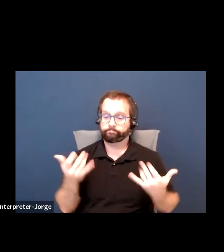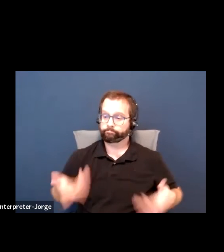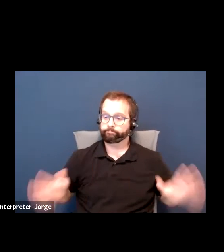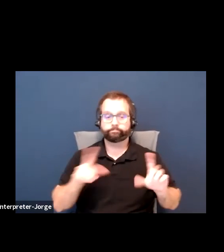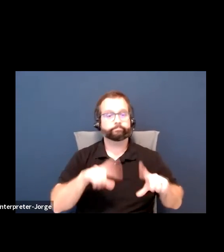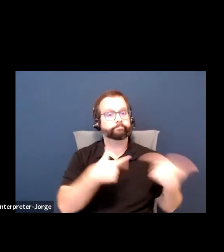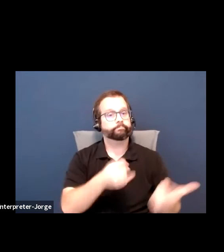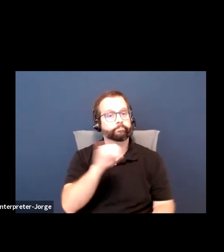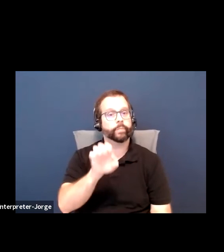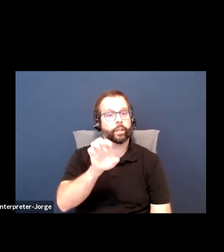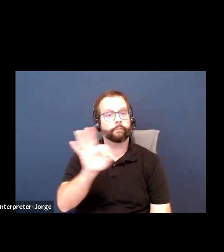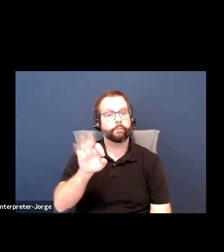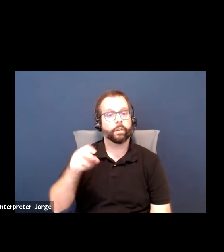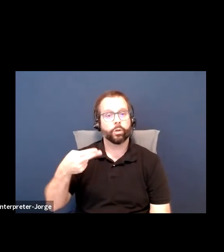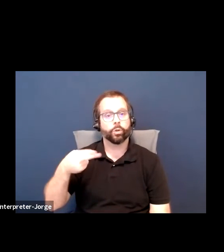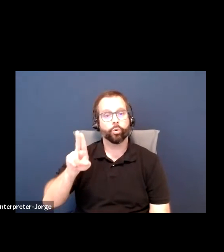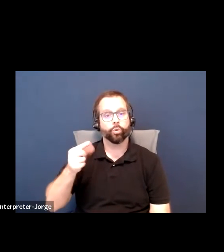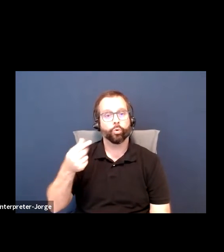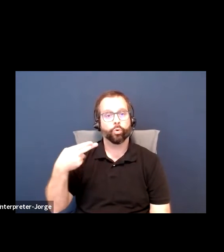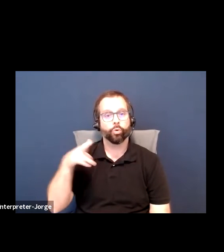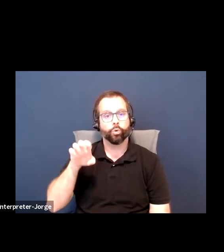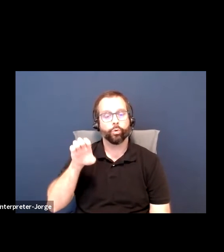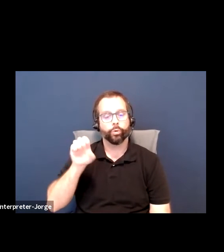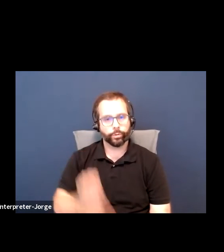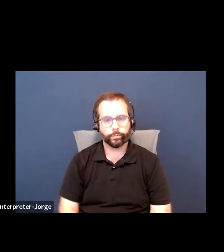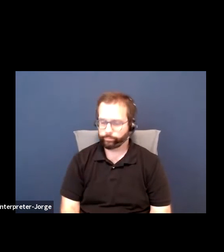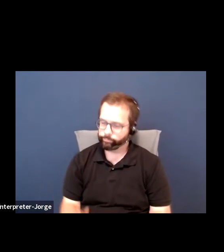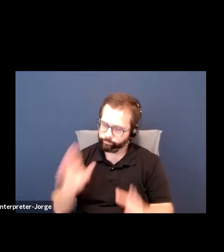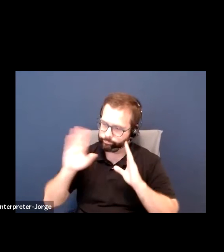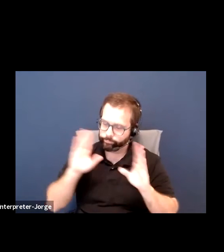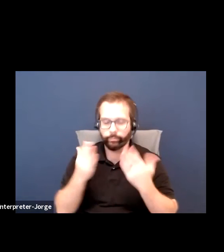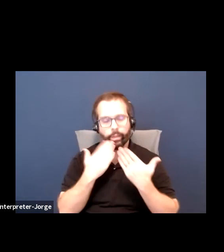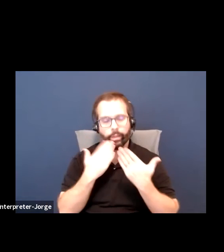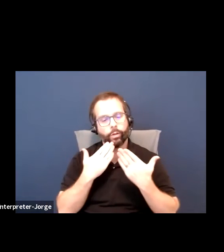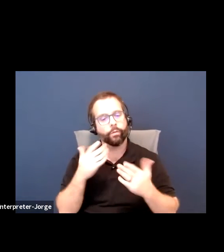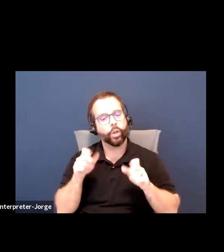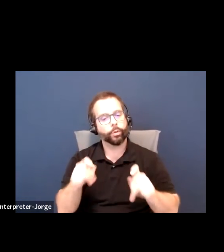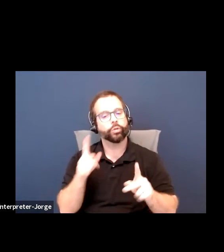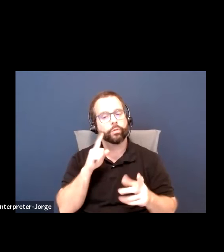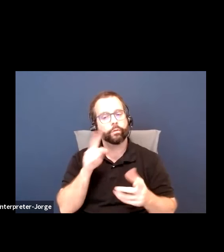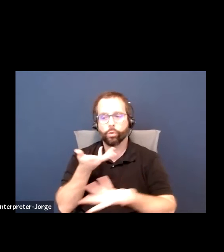Hello, everybody. So thank you. I appreciate the opportunity to visit with everyone.